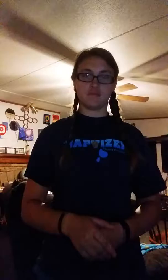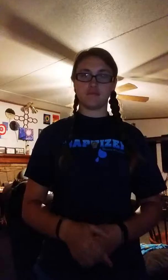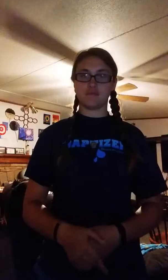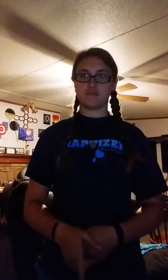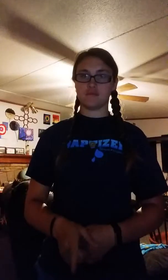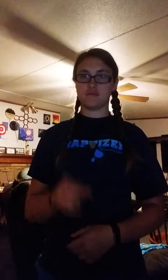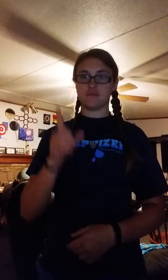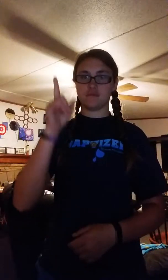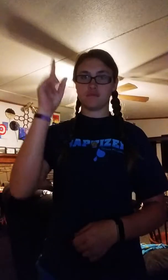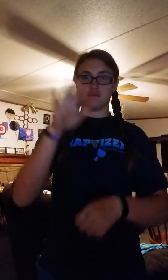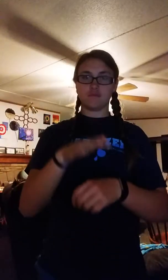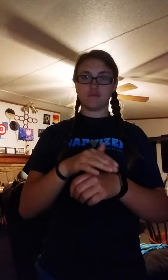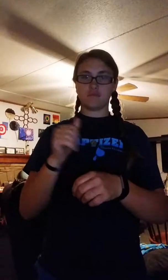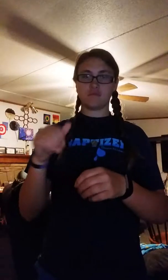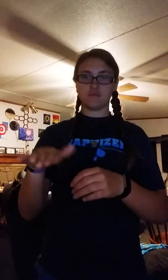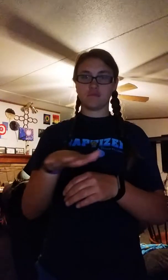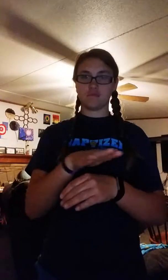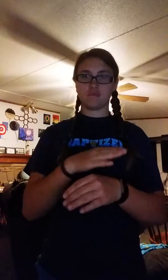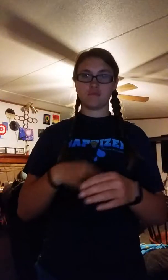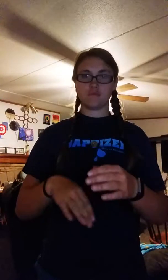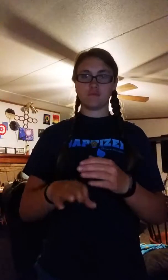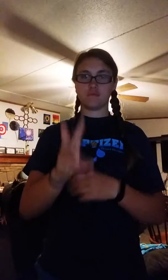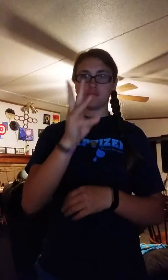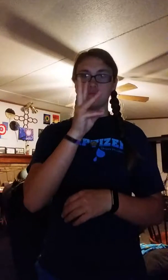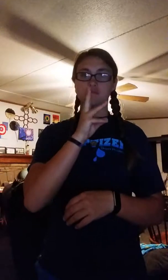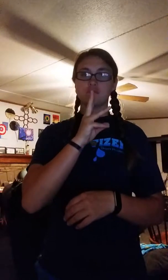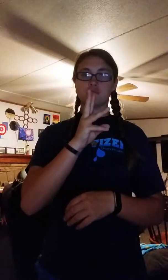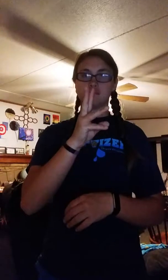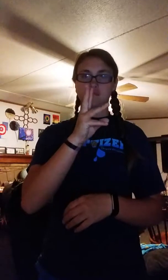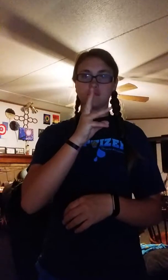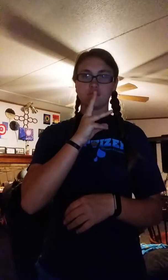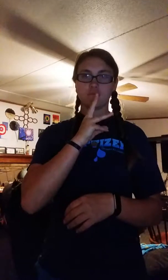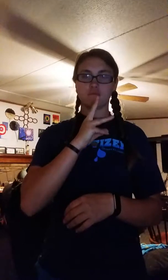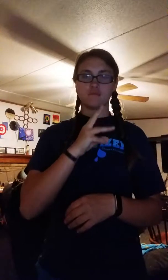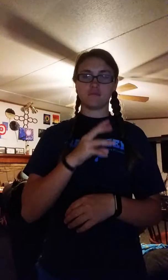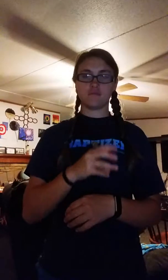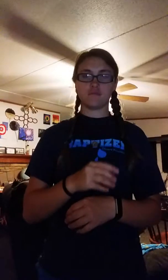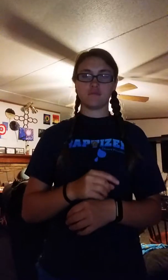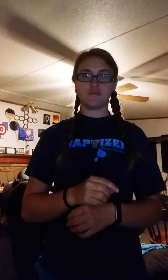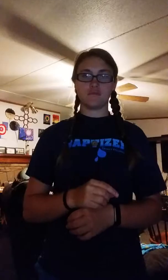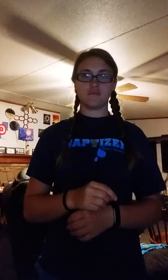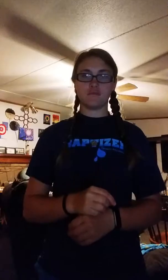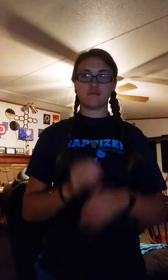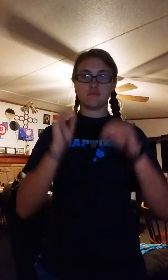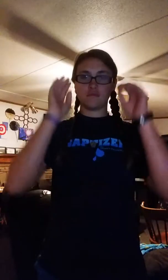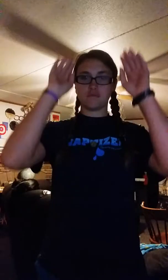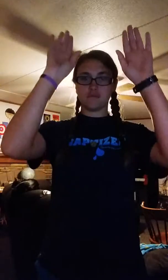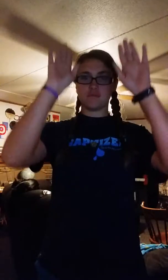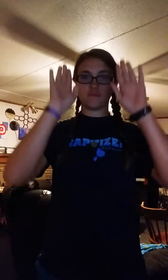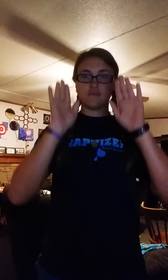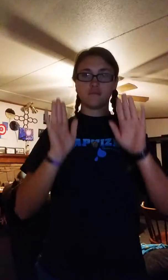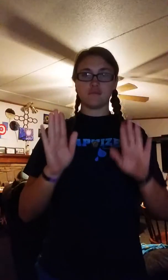You call me out upon the waters The great